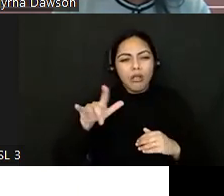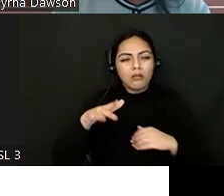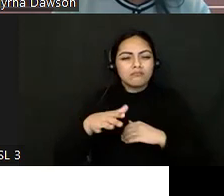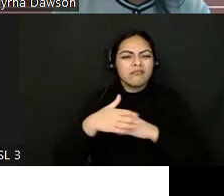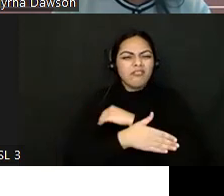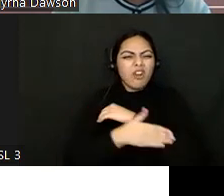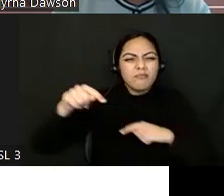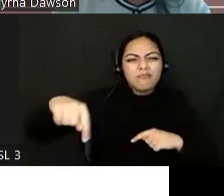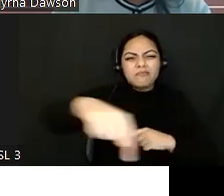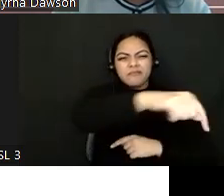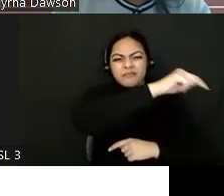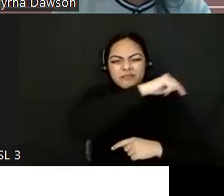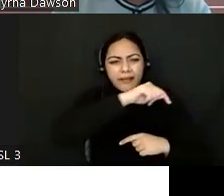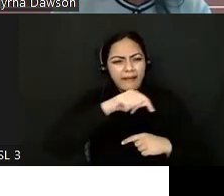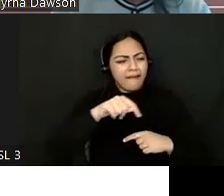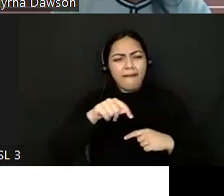urban areas.